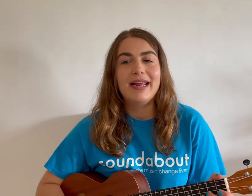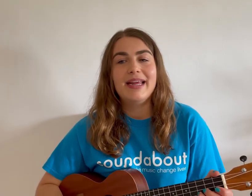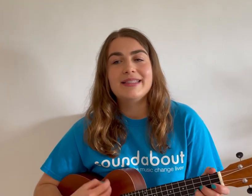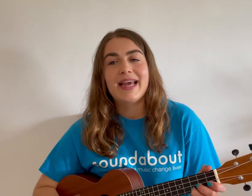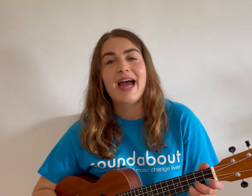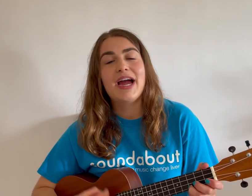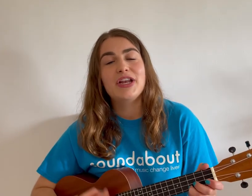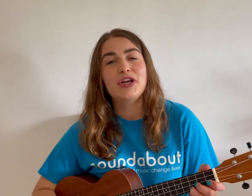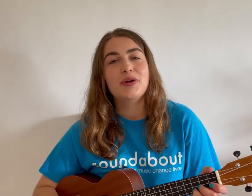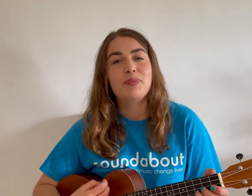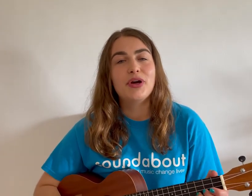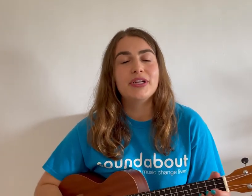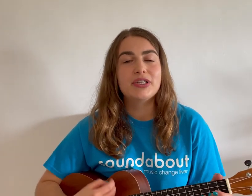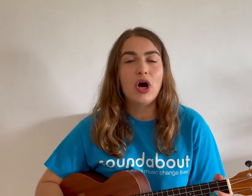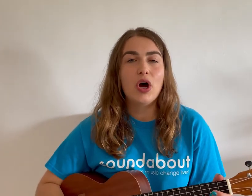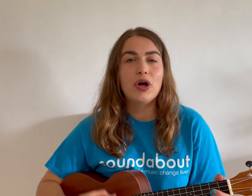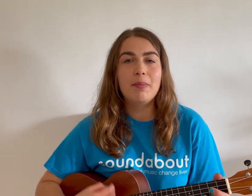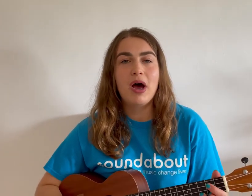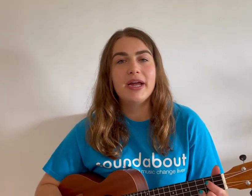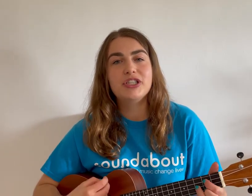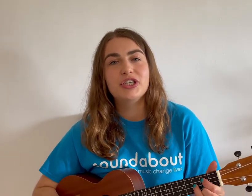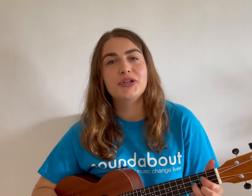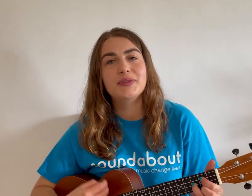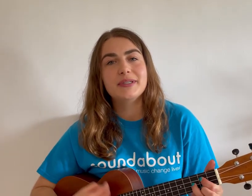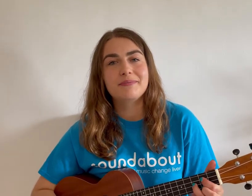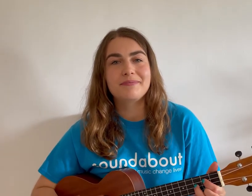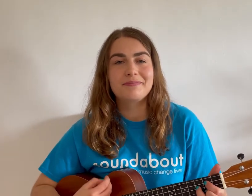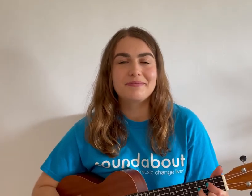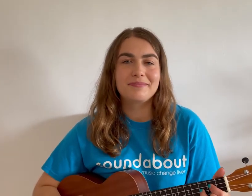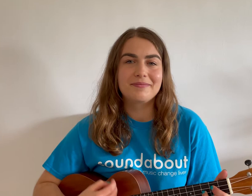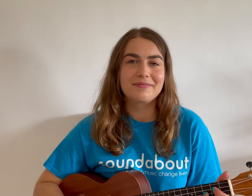Please can you put on my shoes?